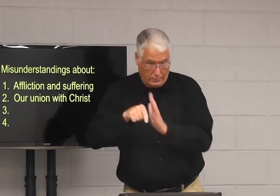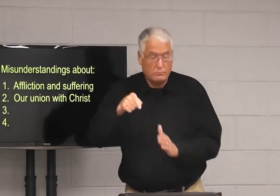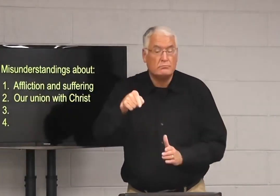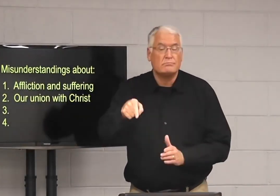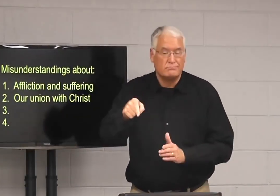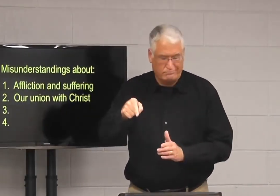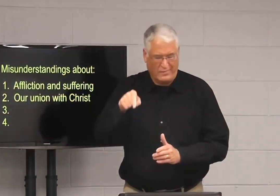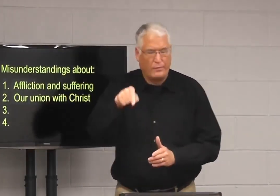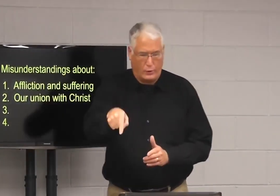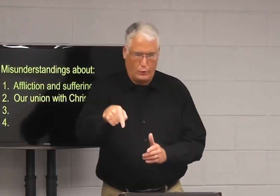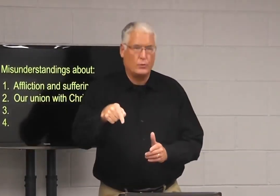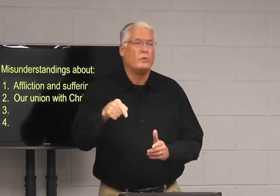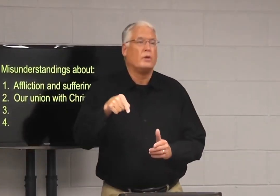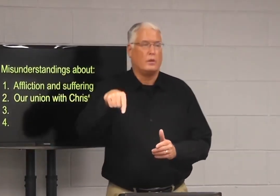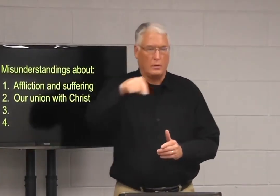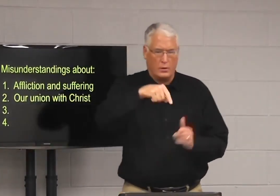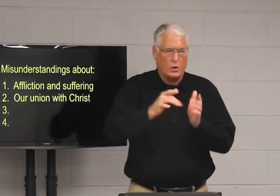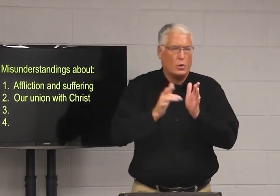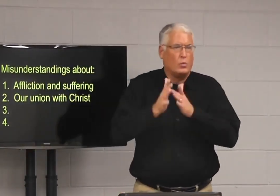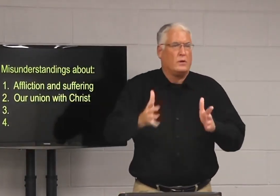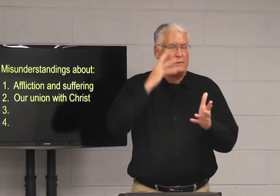Colossians in the Old Testament,